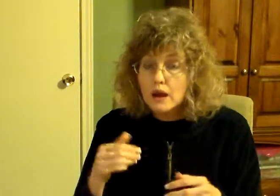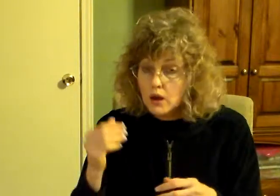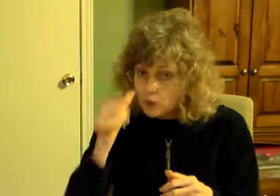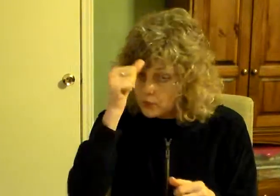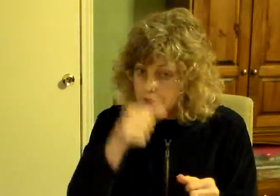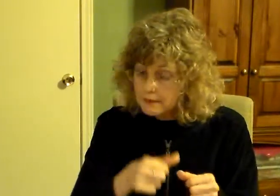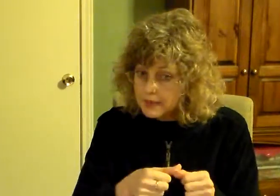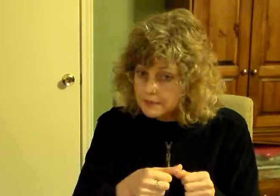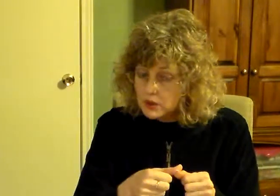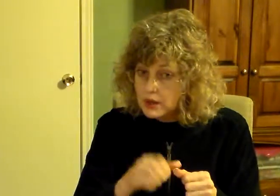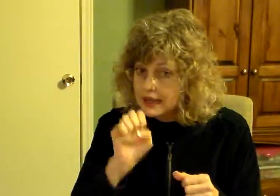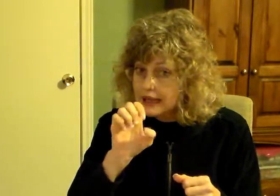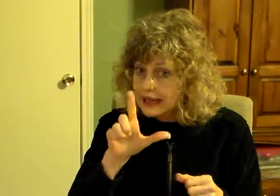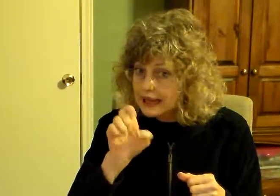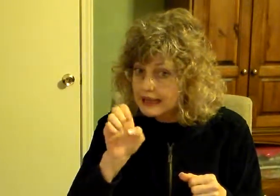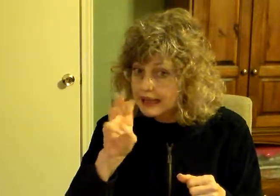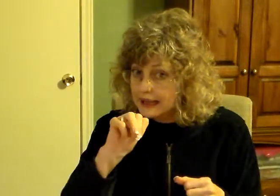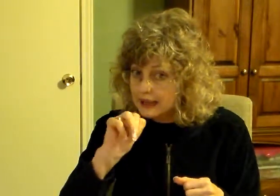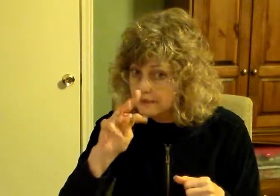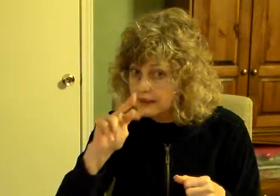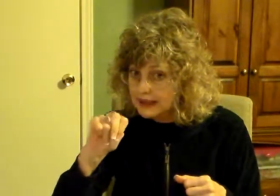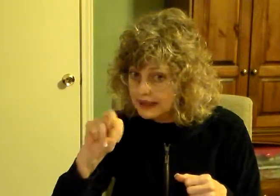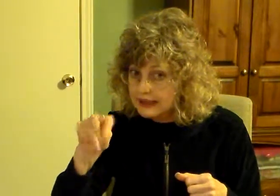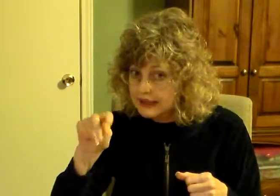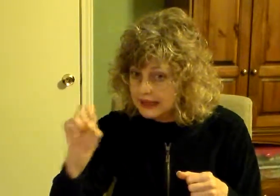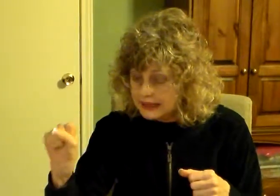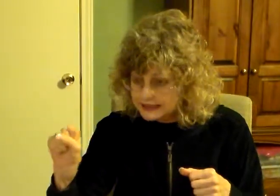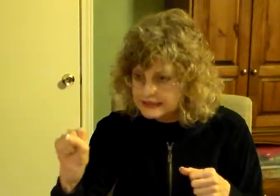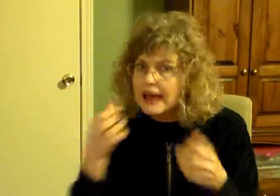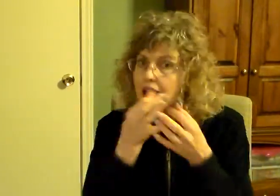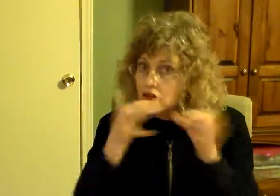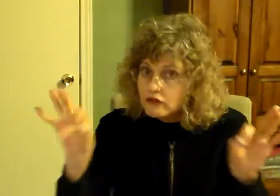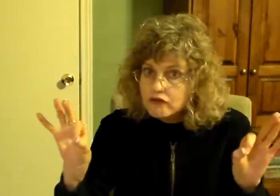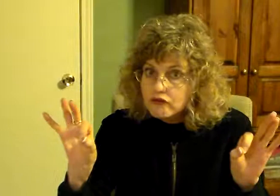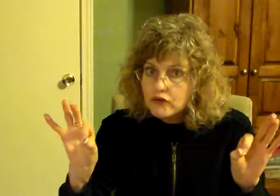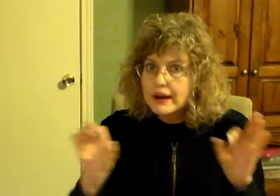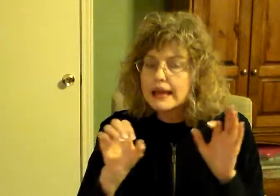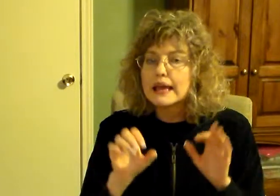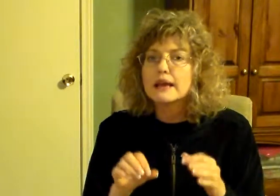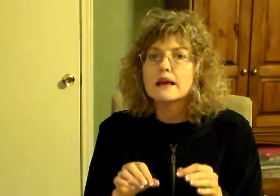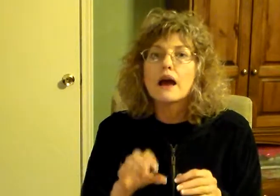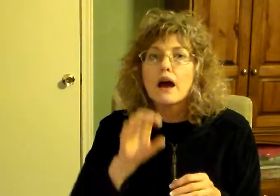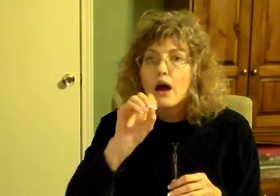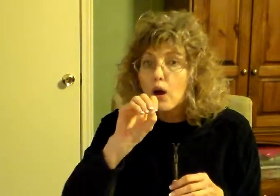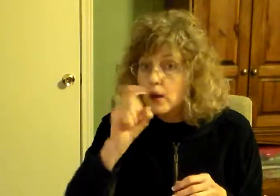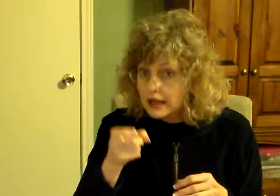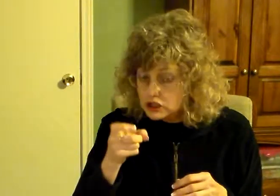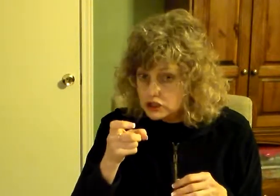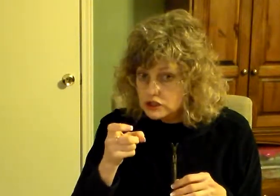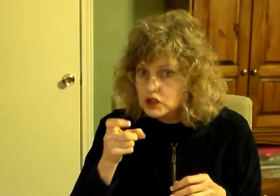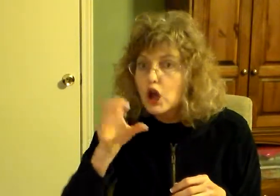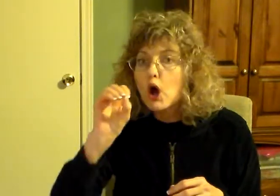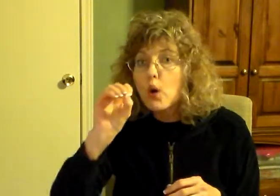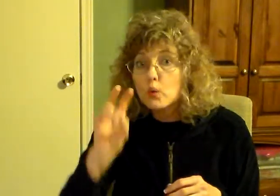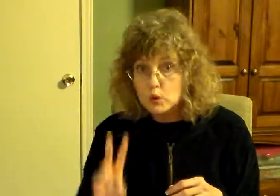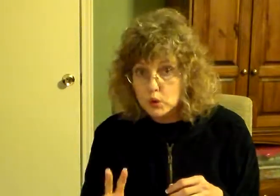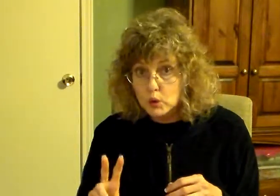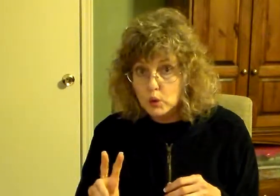elements are diatomic in the free state. Oxygen, for example, is O2 as an individual element. So if we